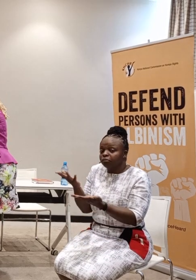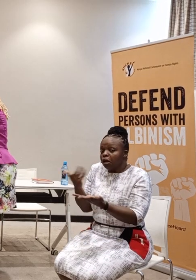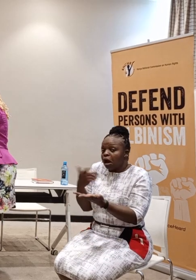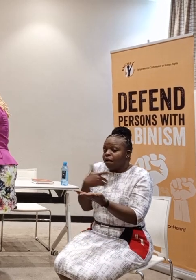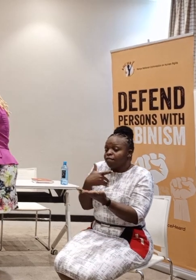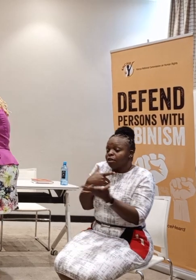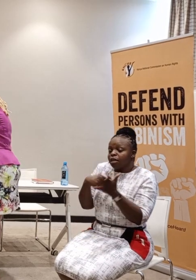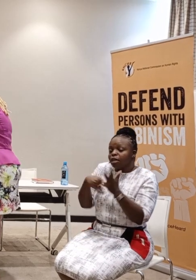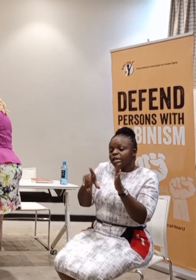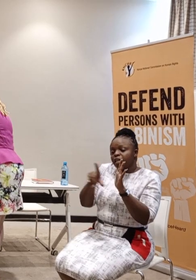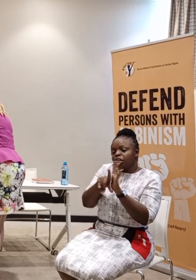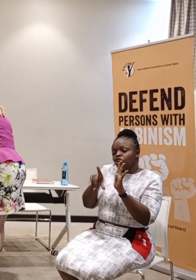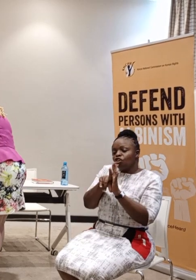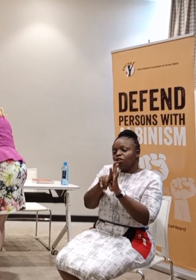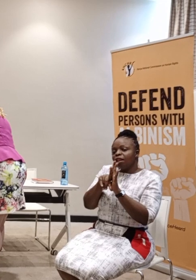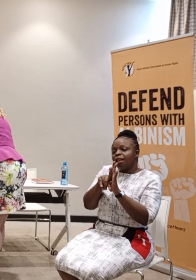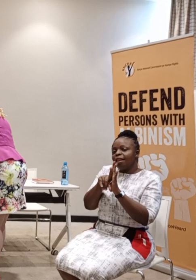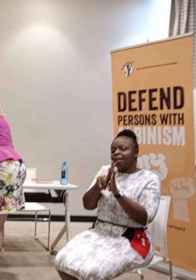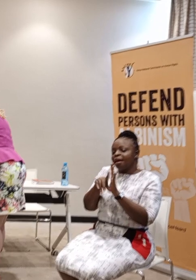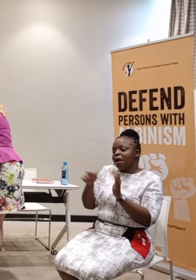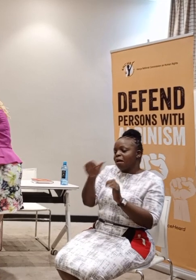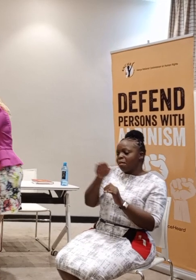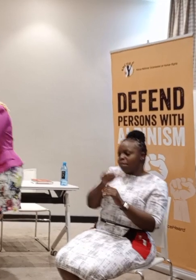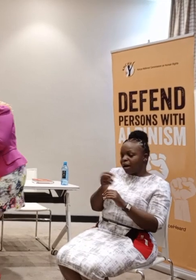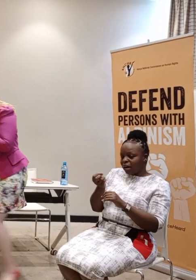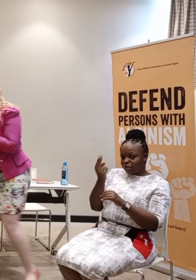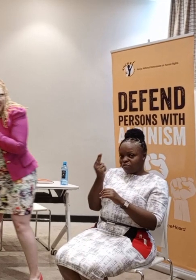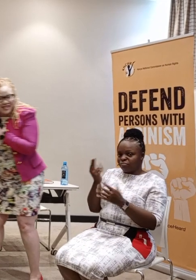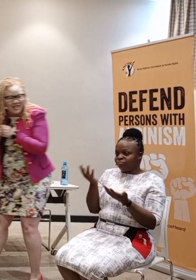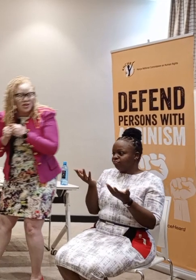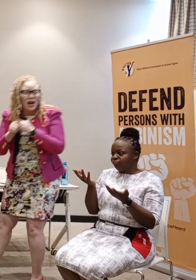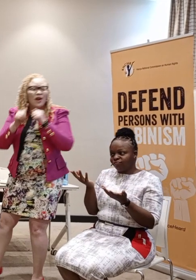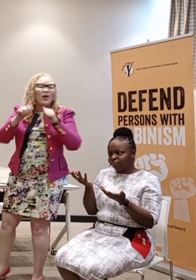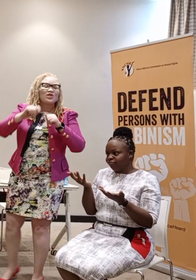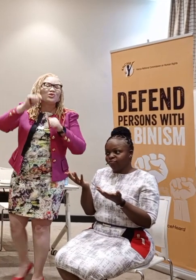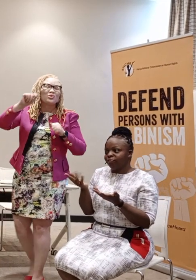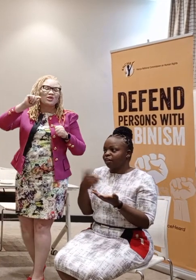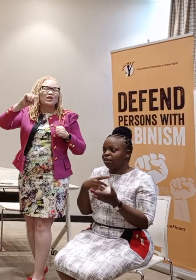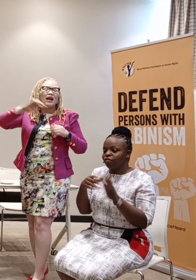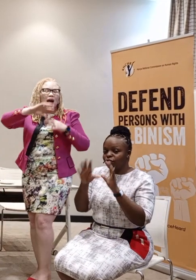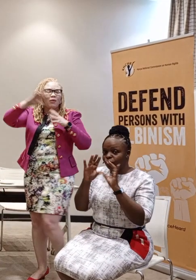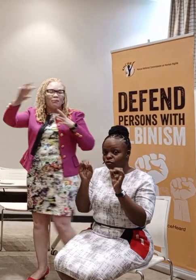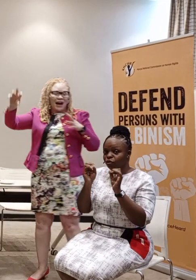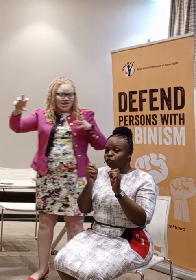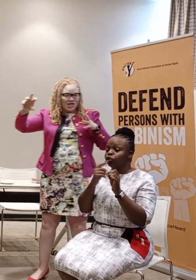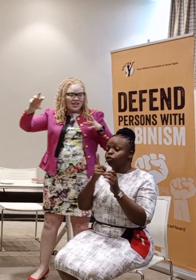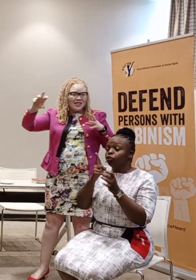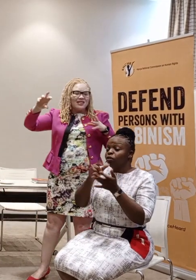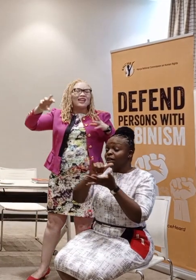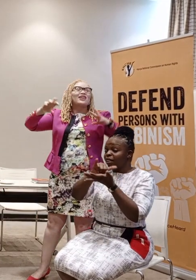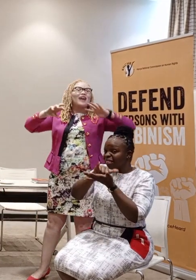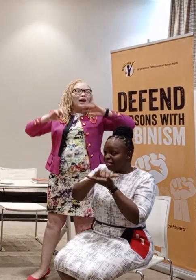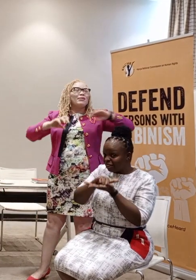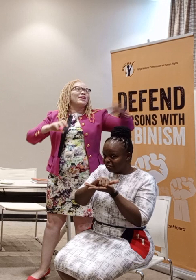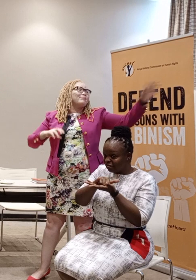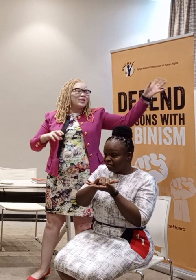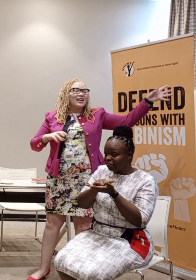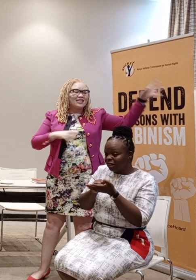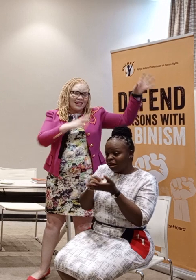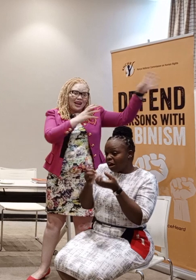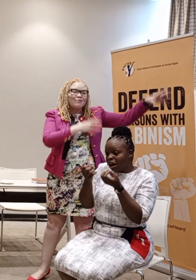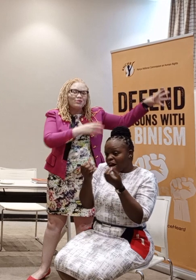backup? Legislature? No. We don't. So I want you to see how much, like how